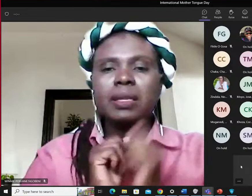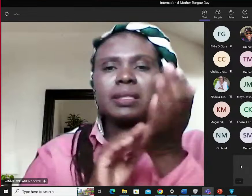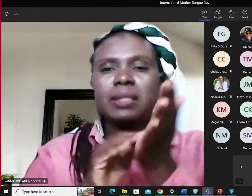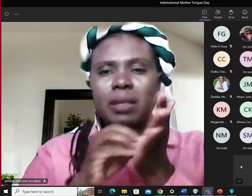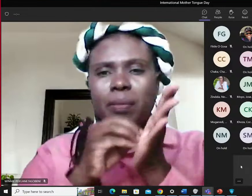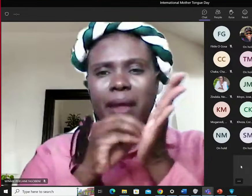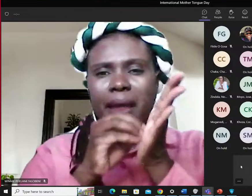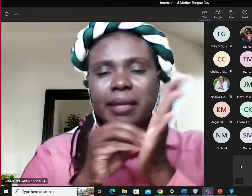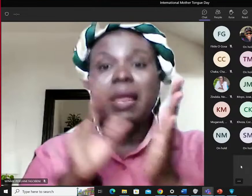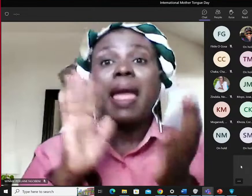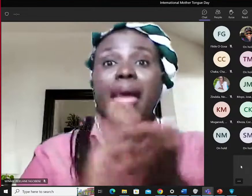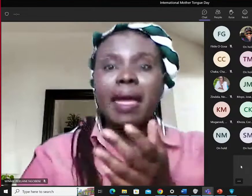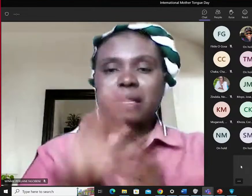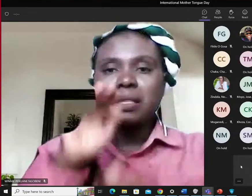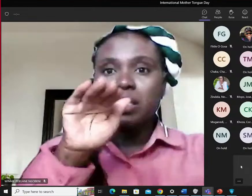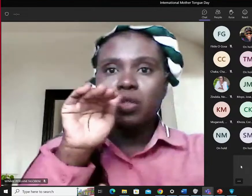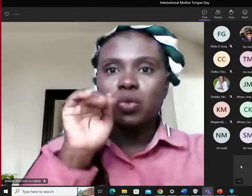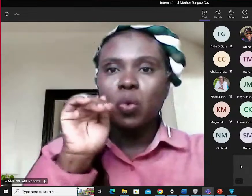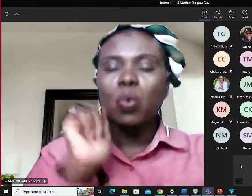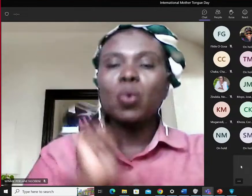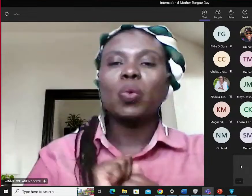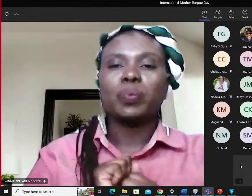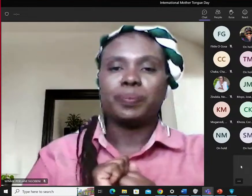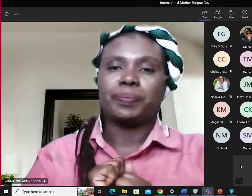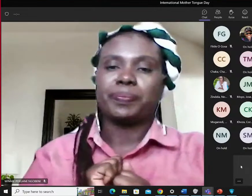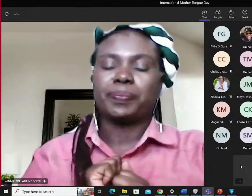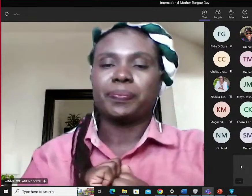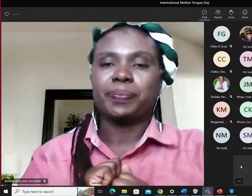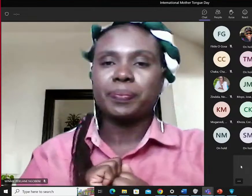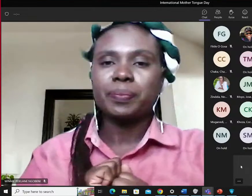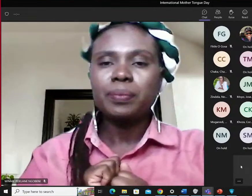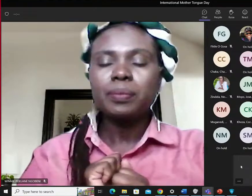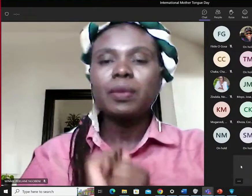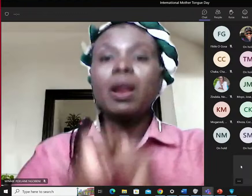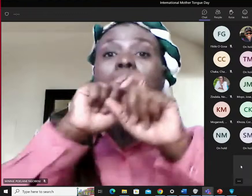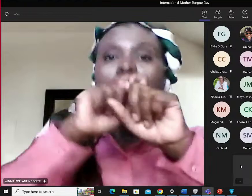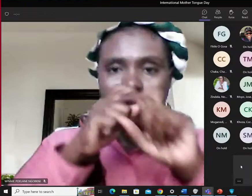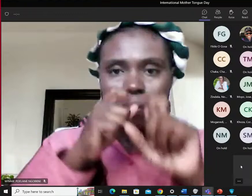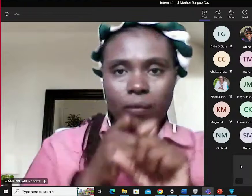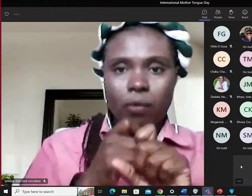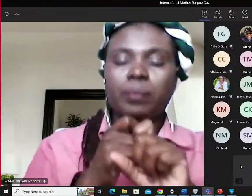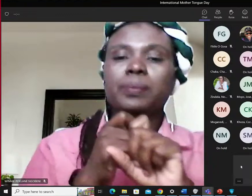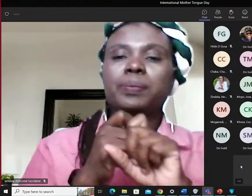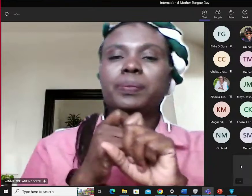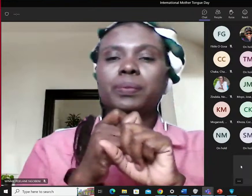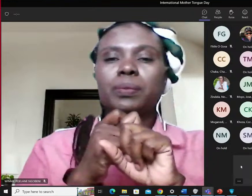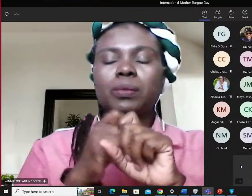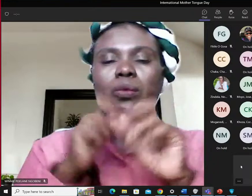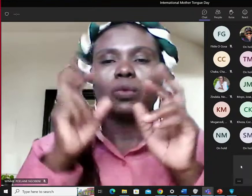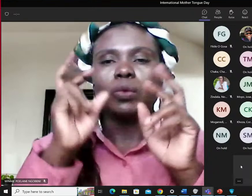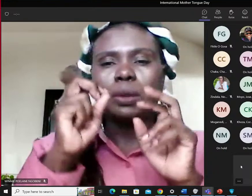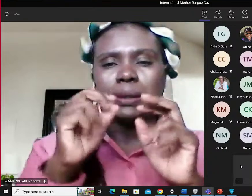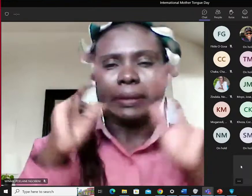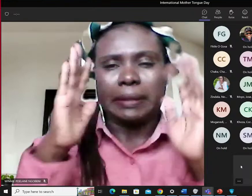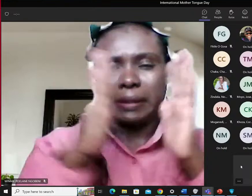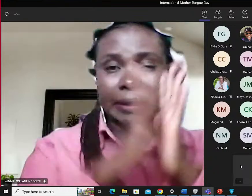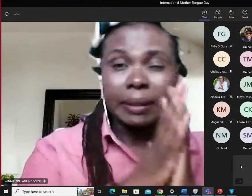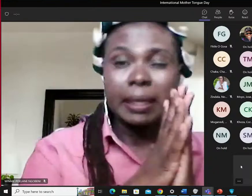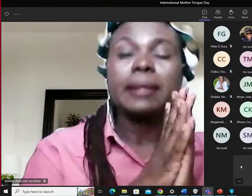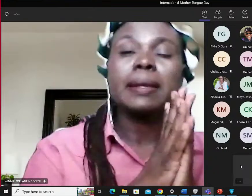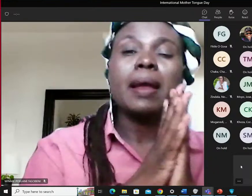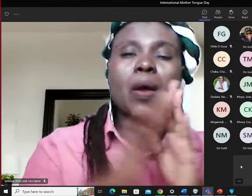isiZulu. And then from 2010, we worked with